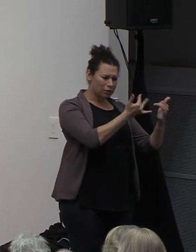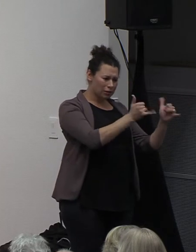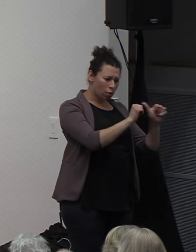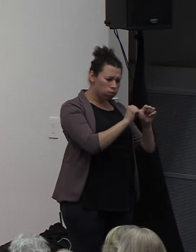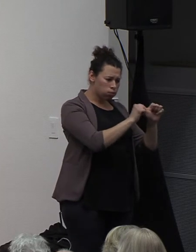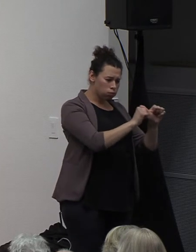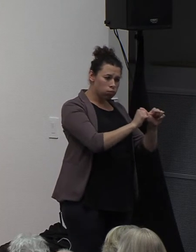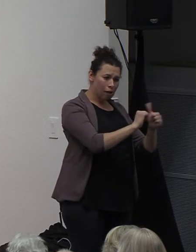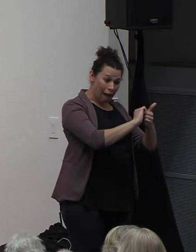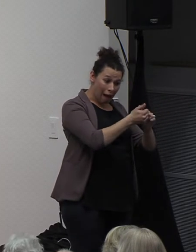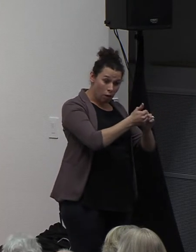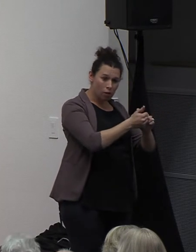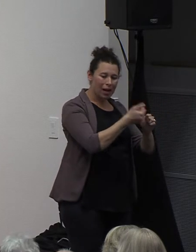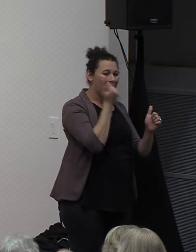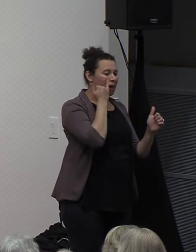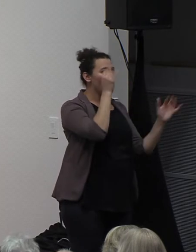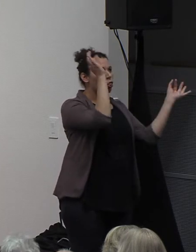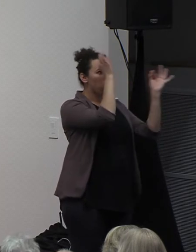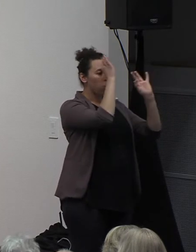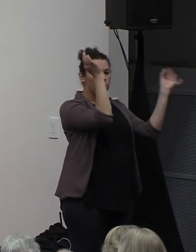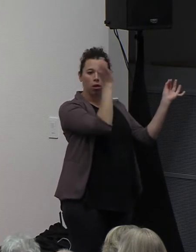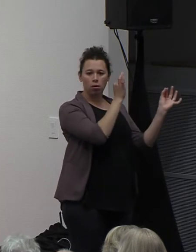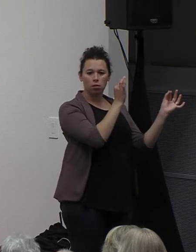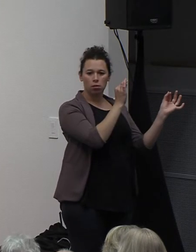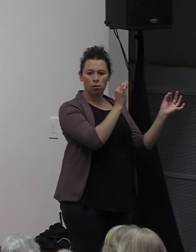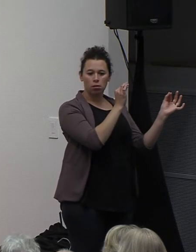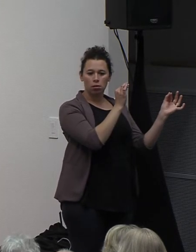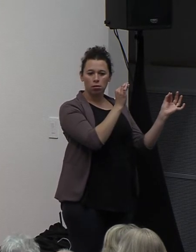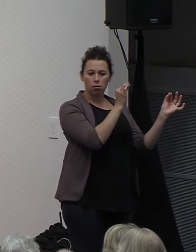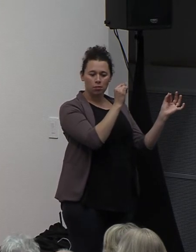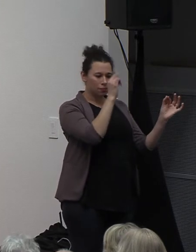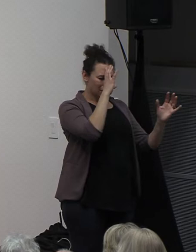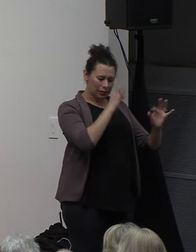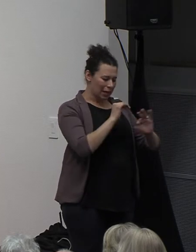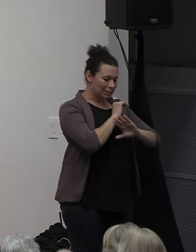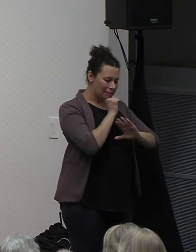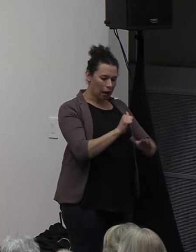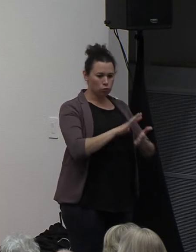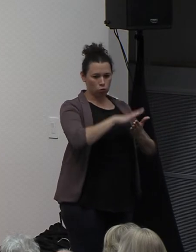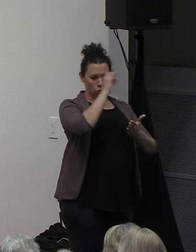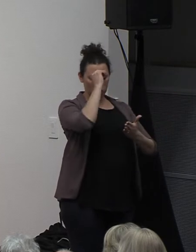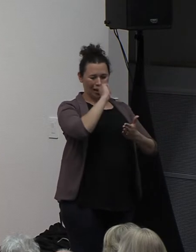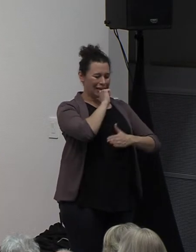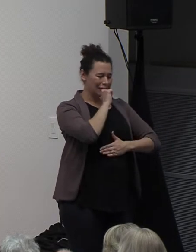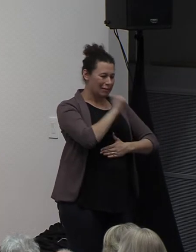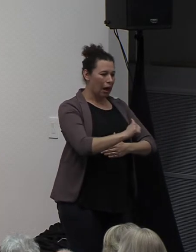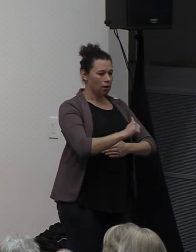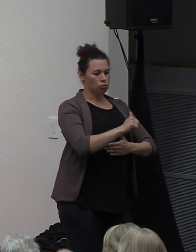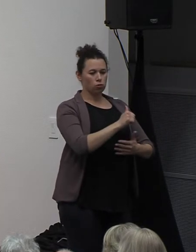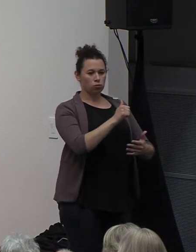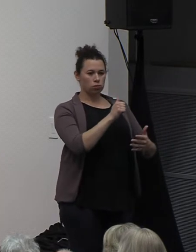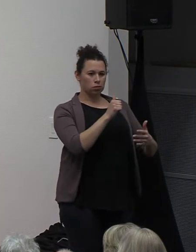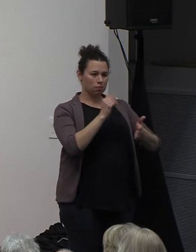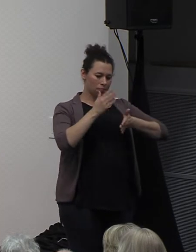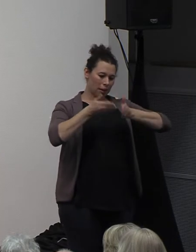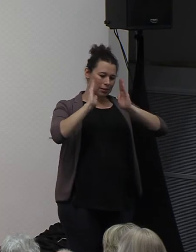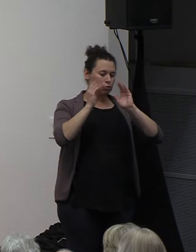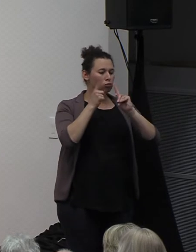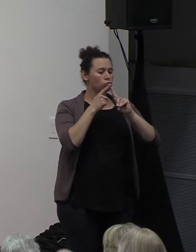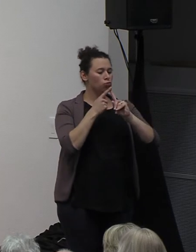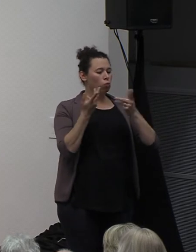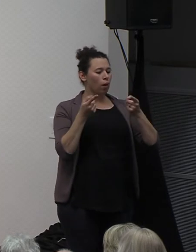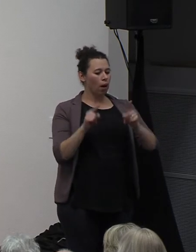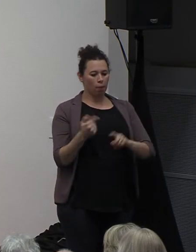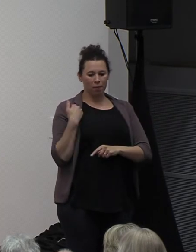ignorance can only be countered by confronting, reckoning, and learning from the past. Today's political climate all